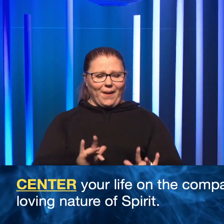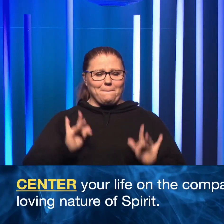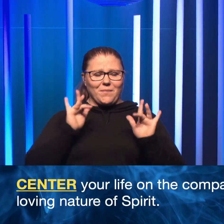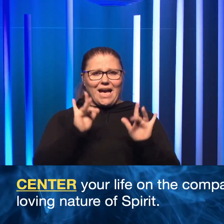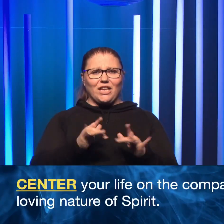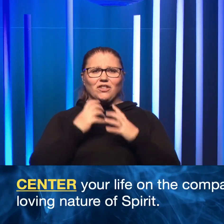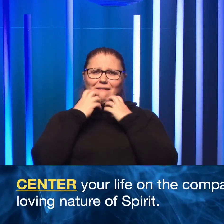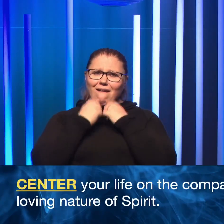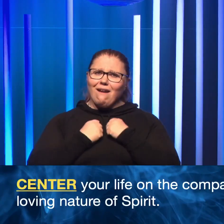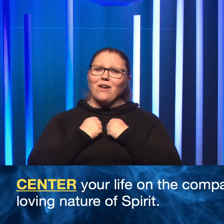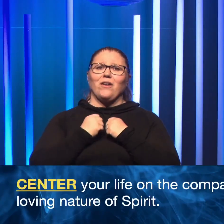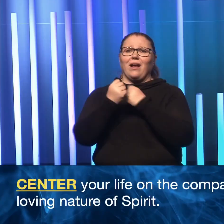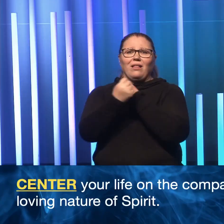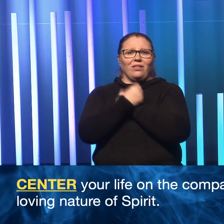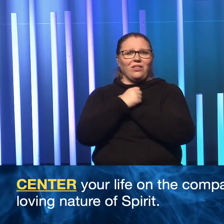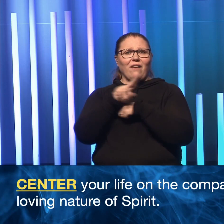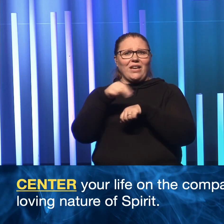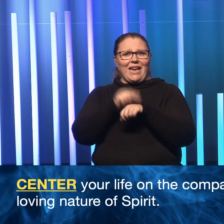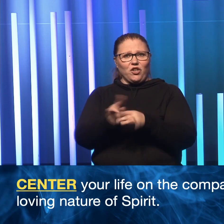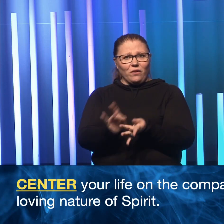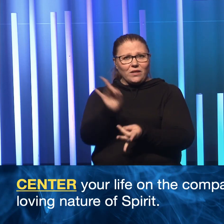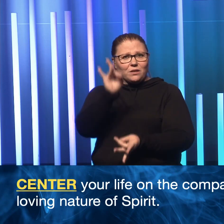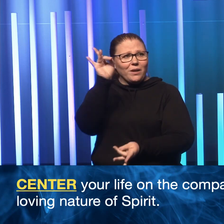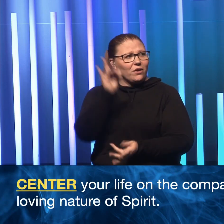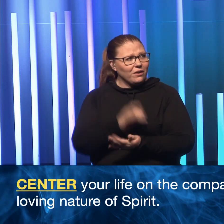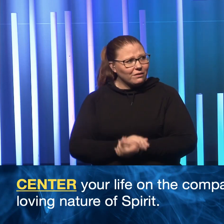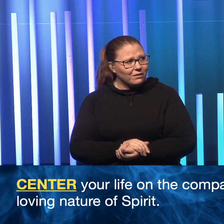compassionate, caring, loving nature of Spirit.